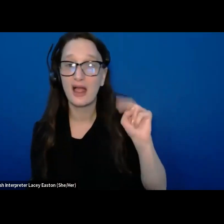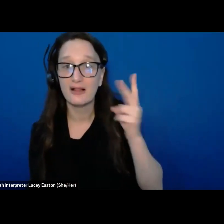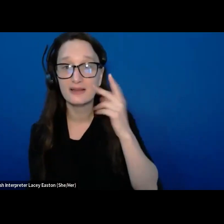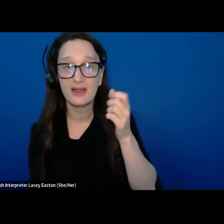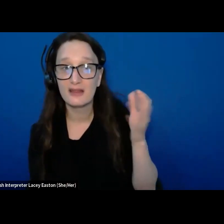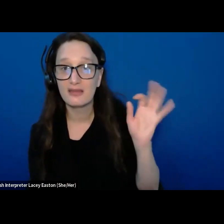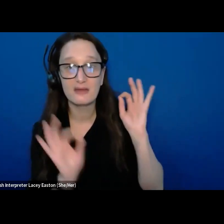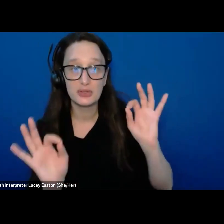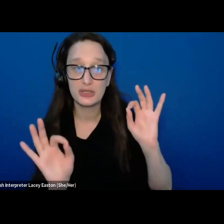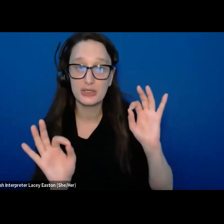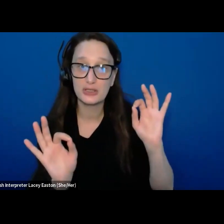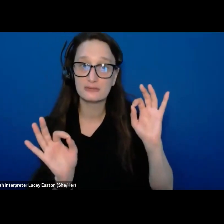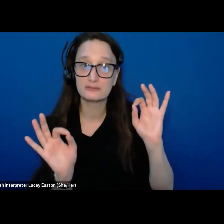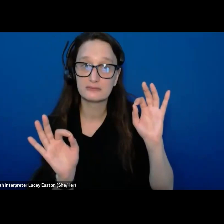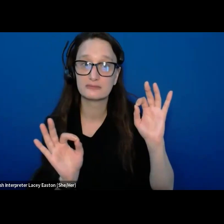good?